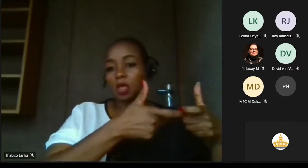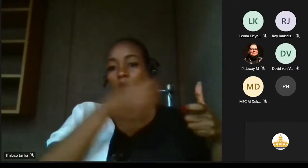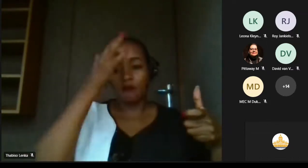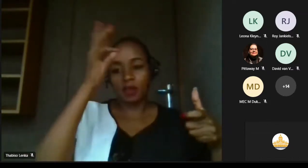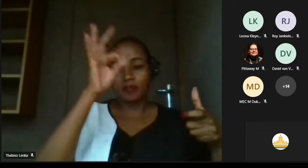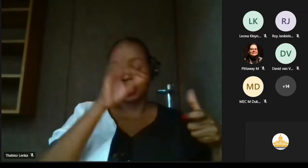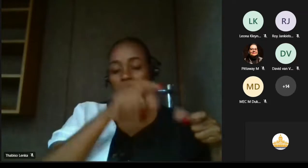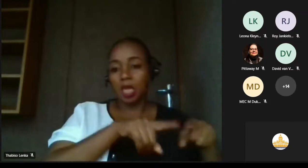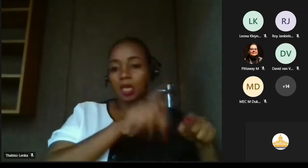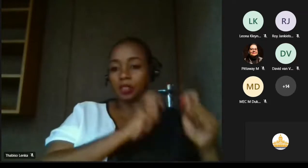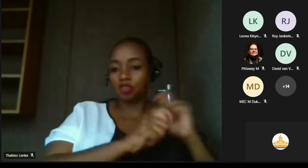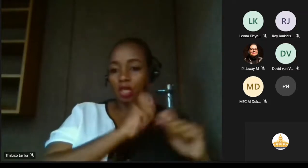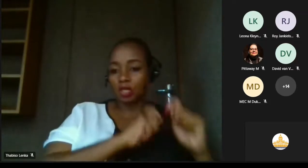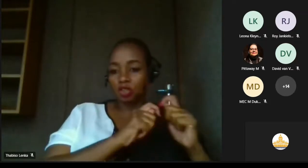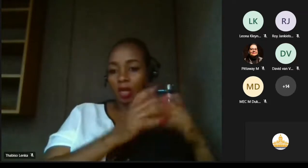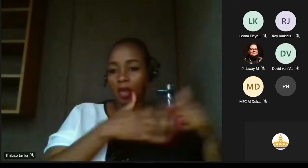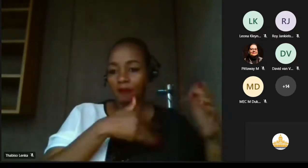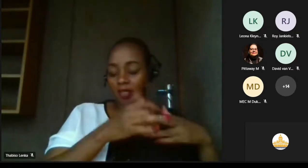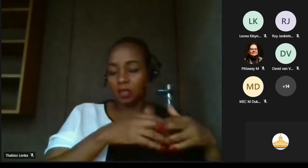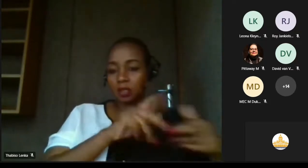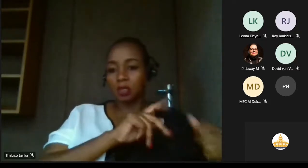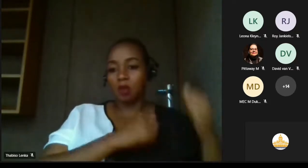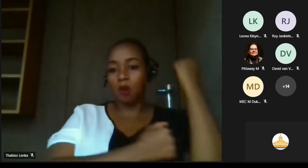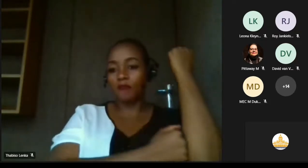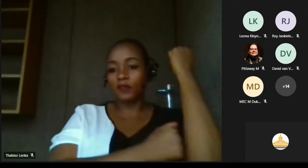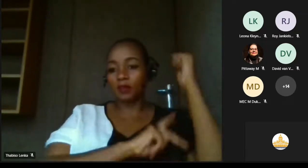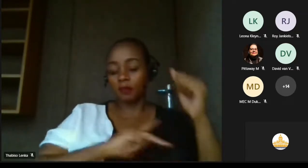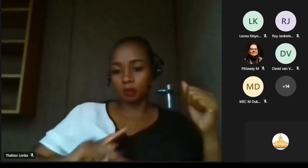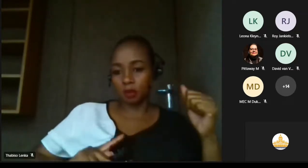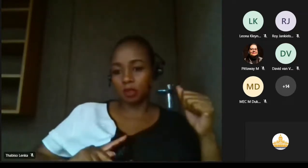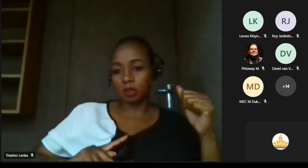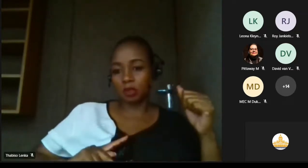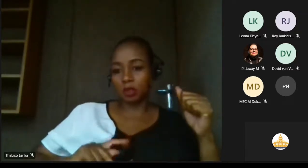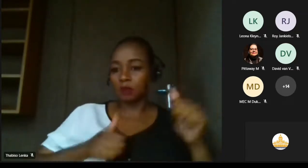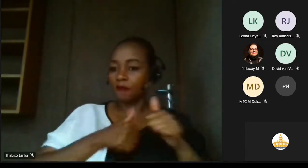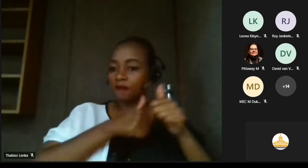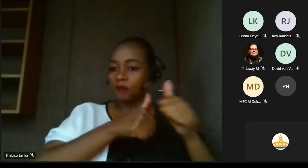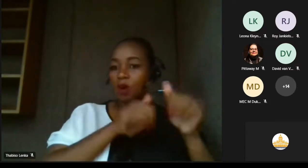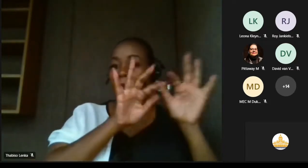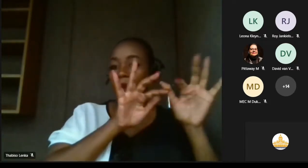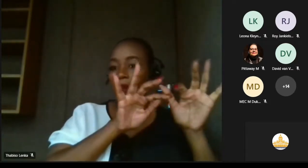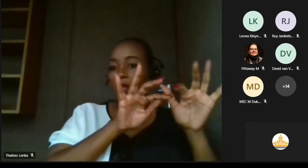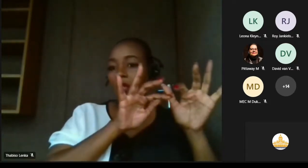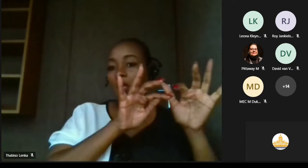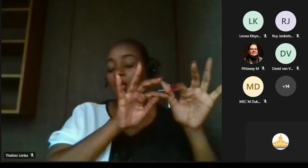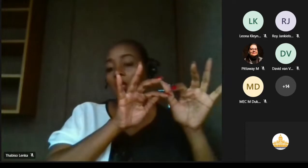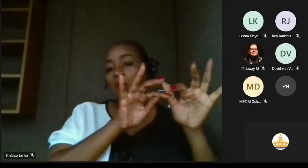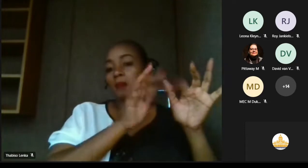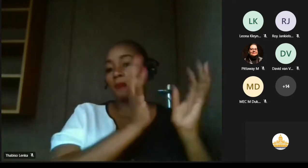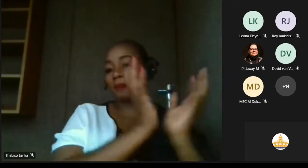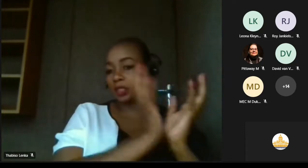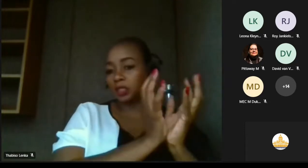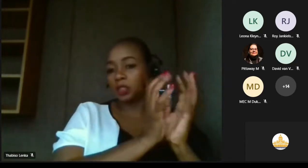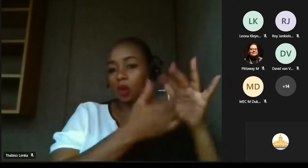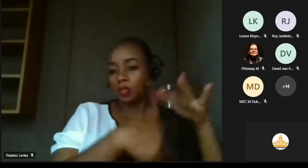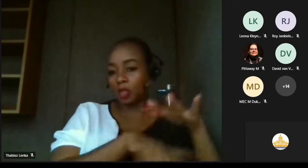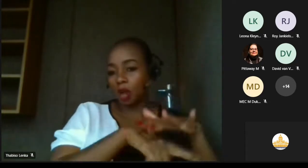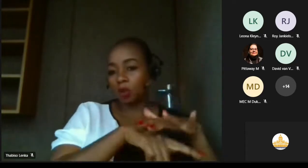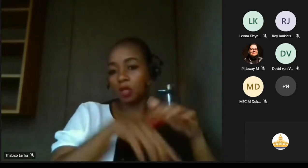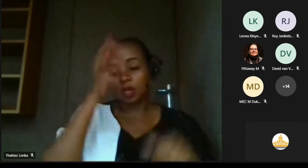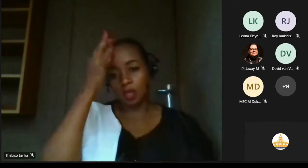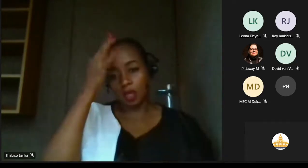Governance and Traditional Affairs, Office of the Premier and Legislature with regards to the Free State Legislature on the local government. It is